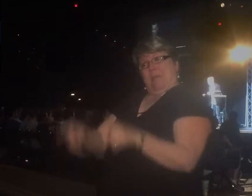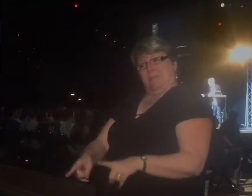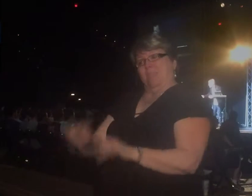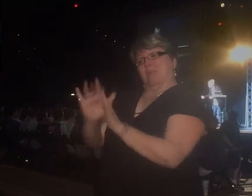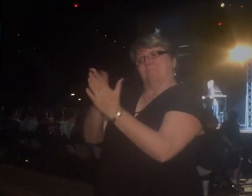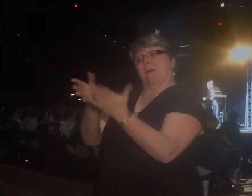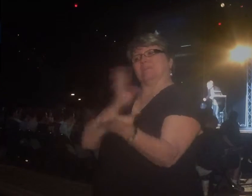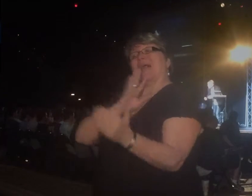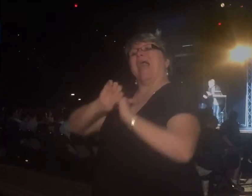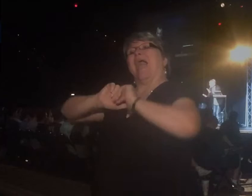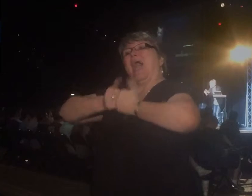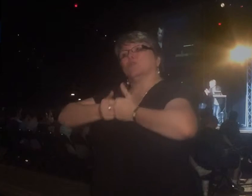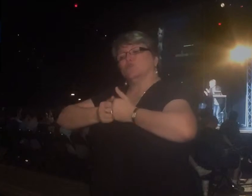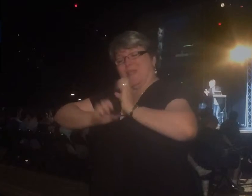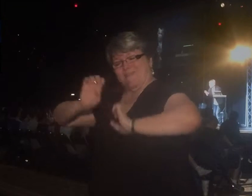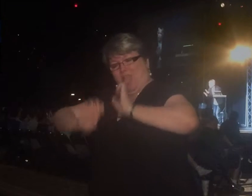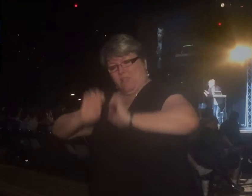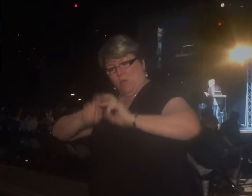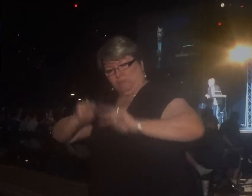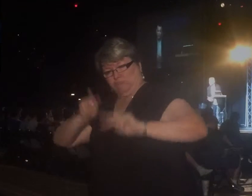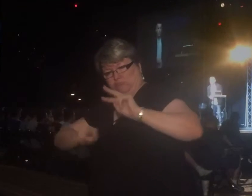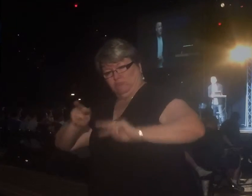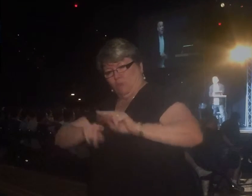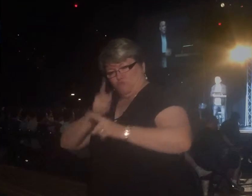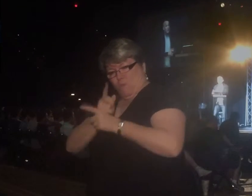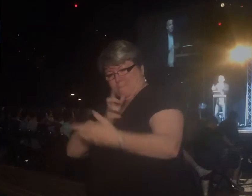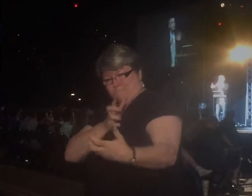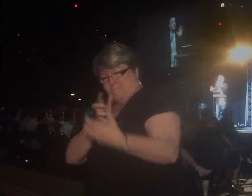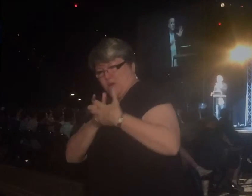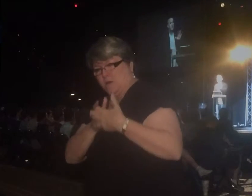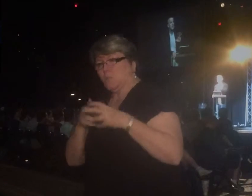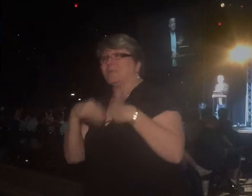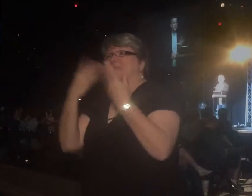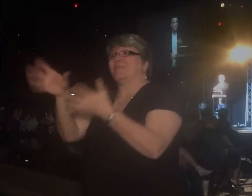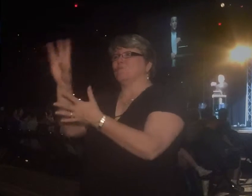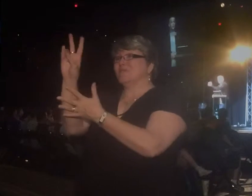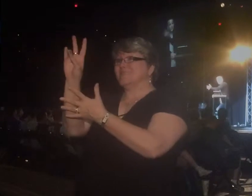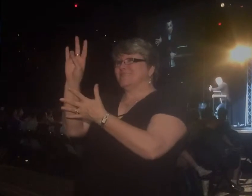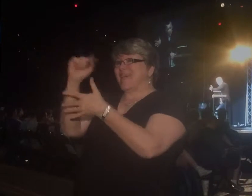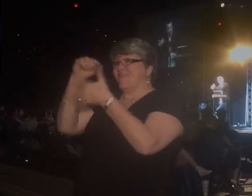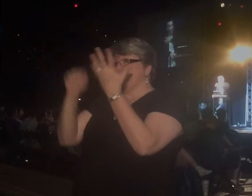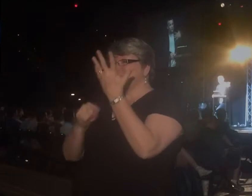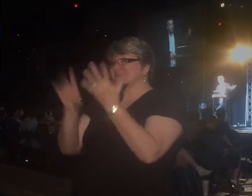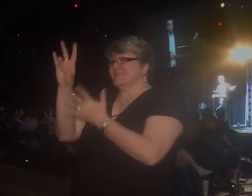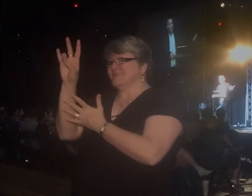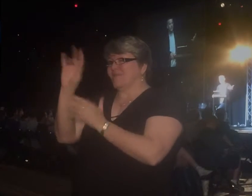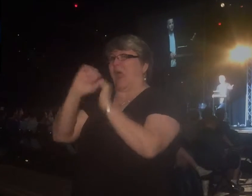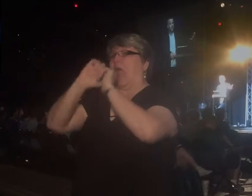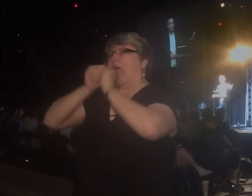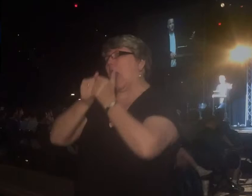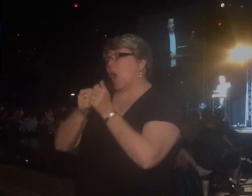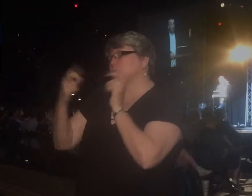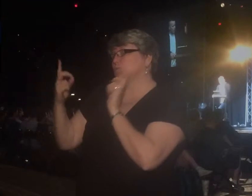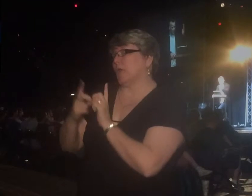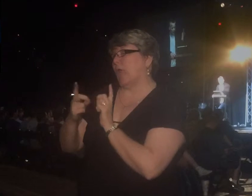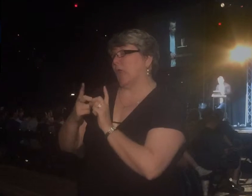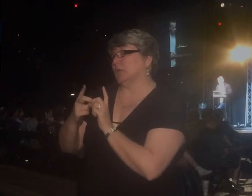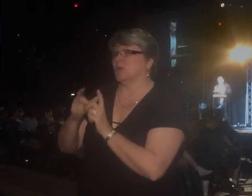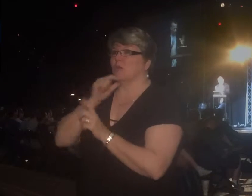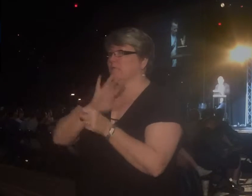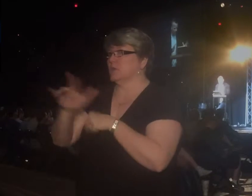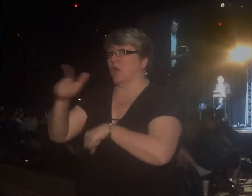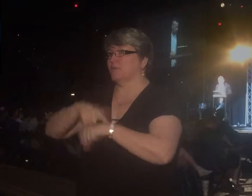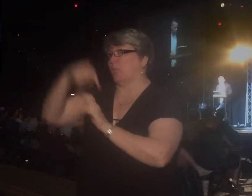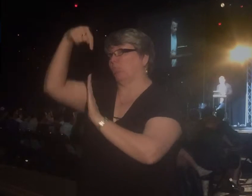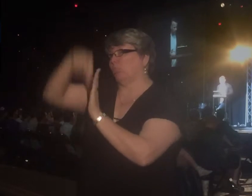Bible speaks about how to evaluate if someone's the right fit for you. And I want to give you 7 things when we talk about how to date. And we're not going to